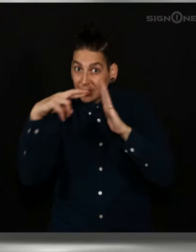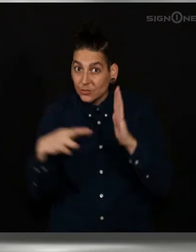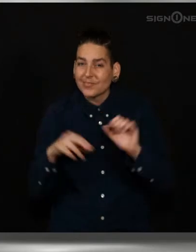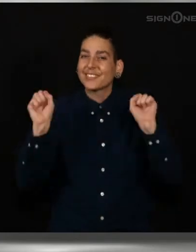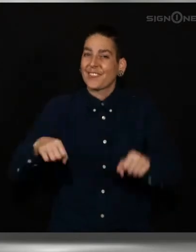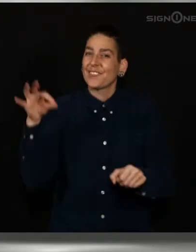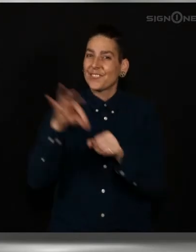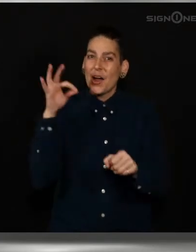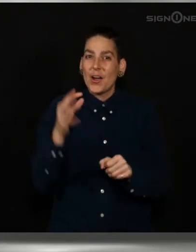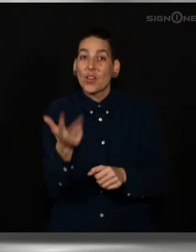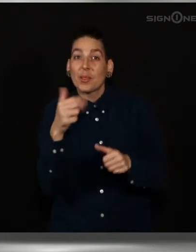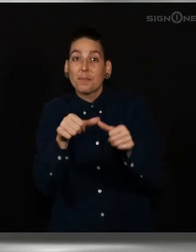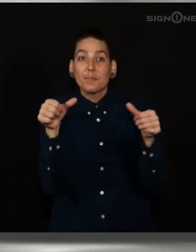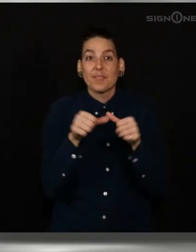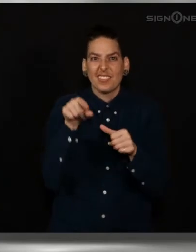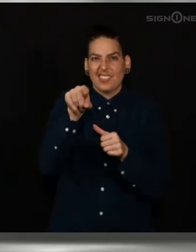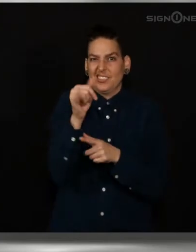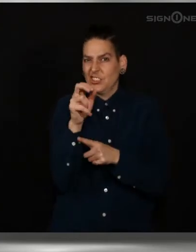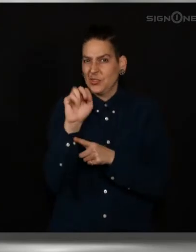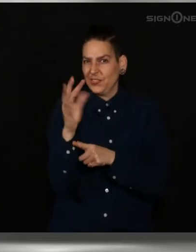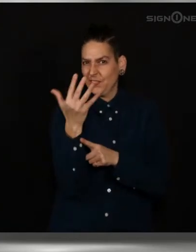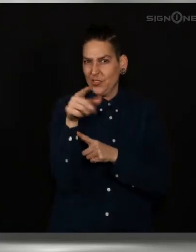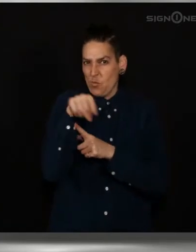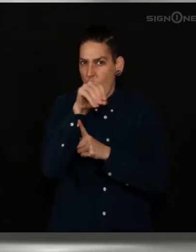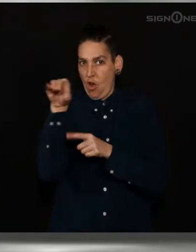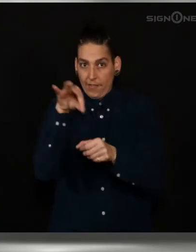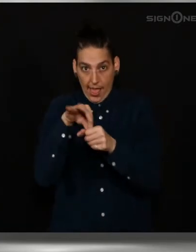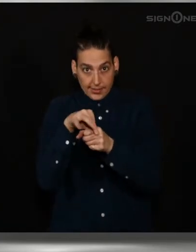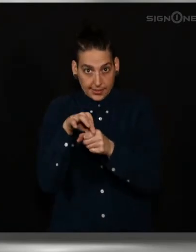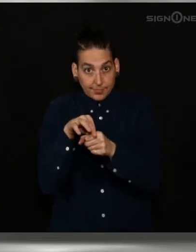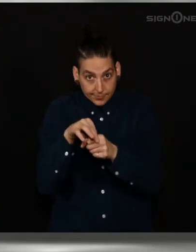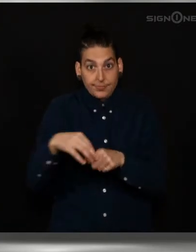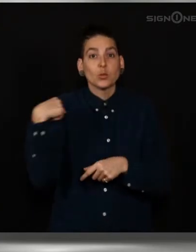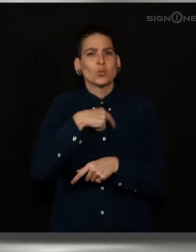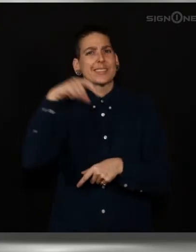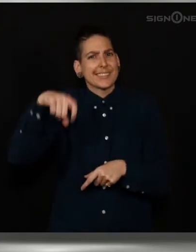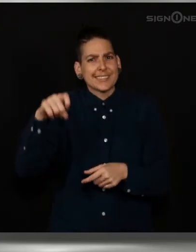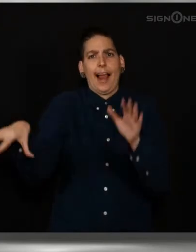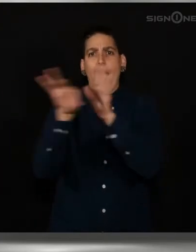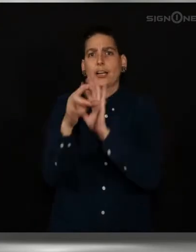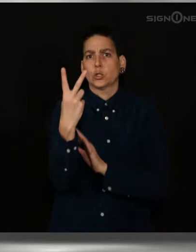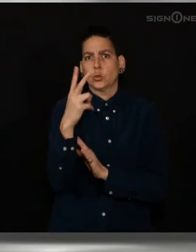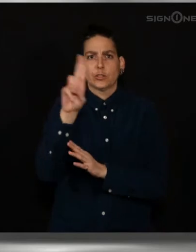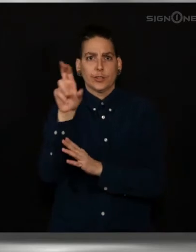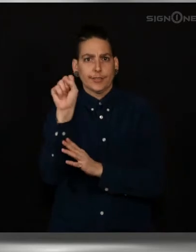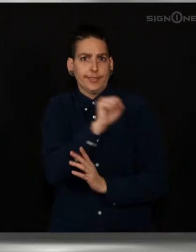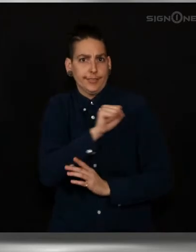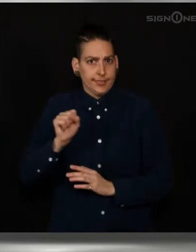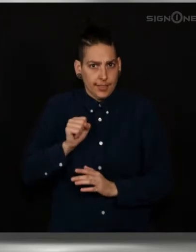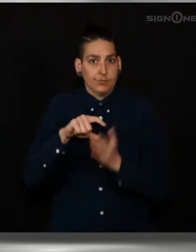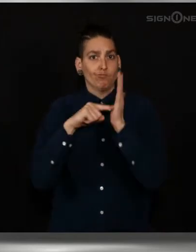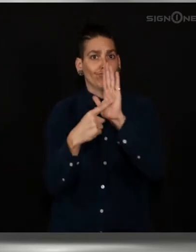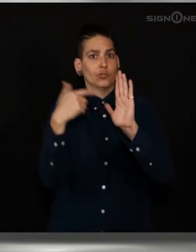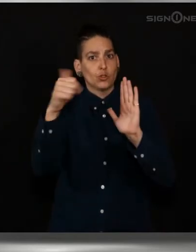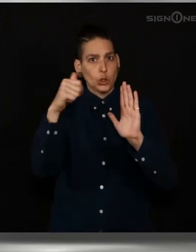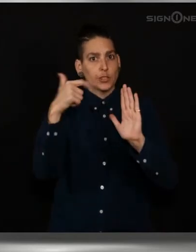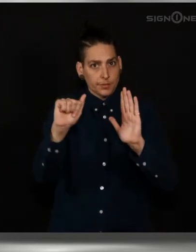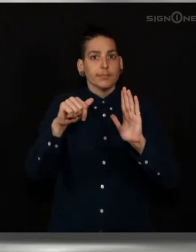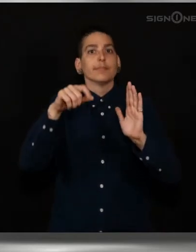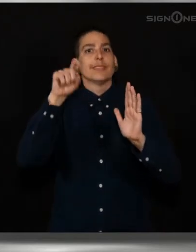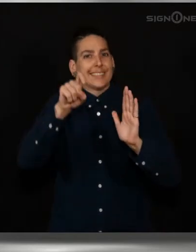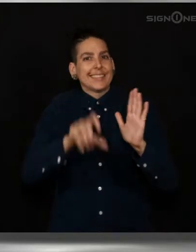2 United States senators to represent Georgia, and also need to elect a District 4 Public Service